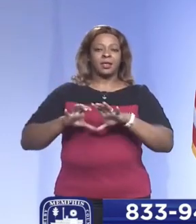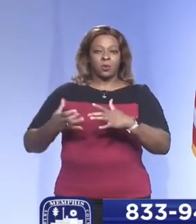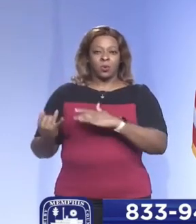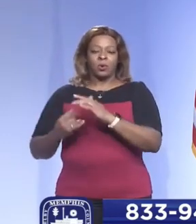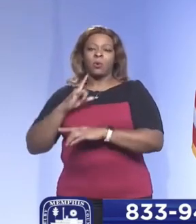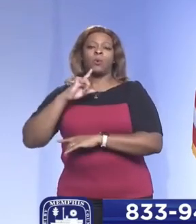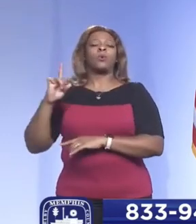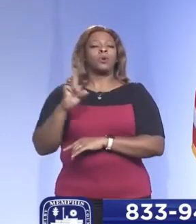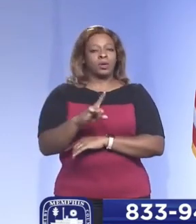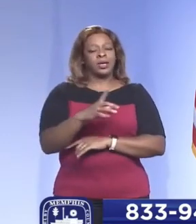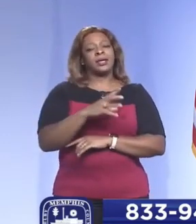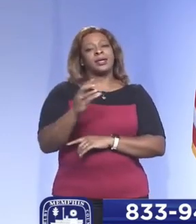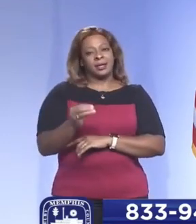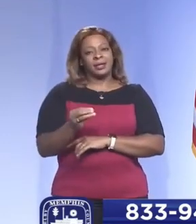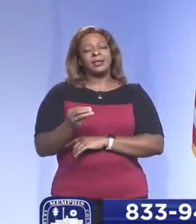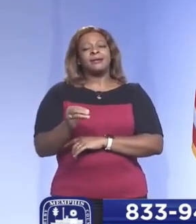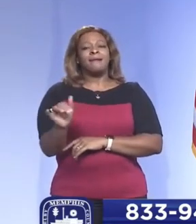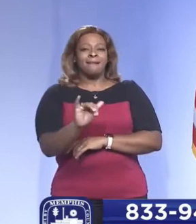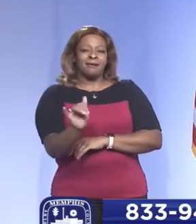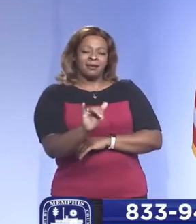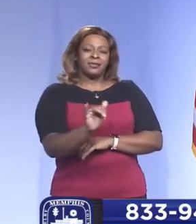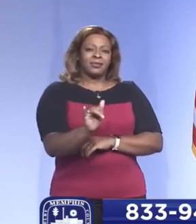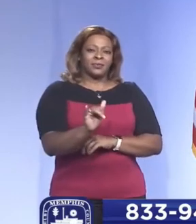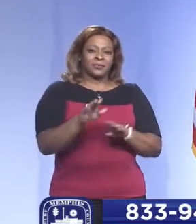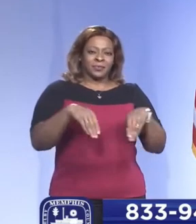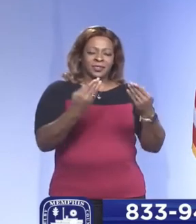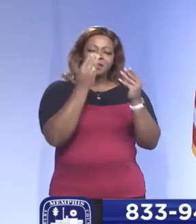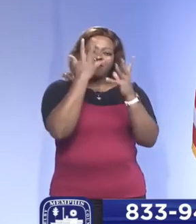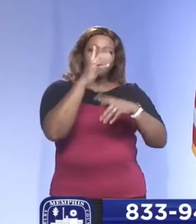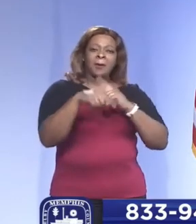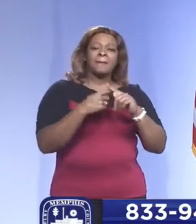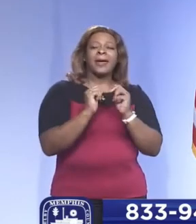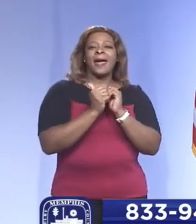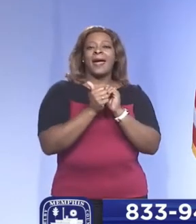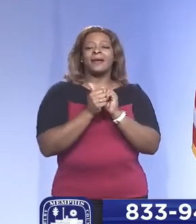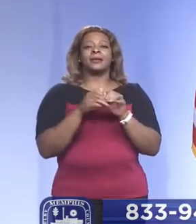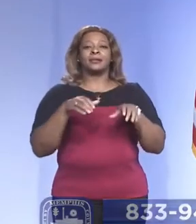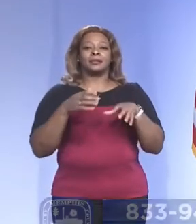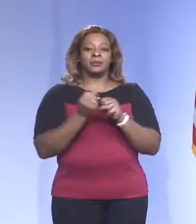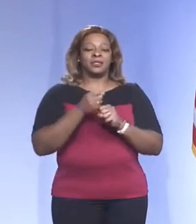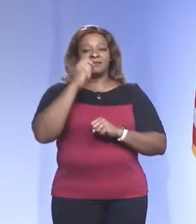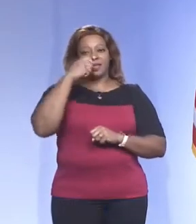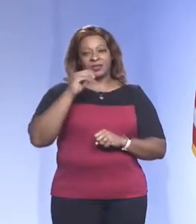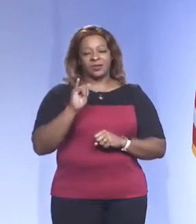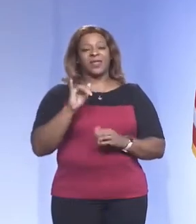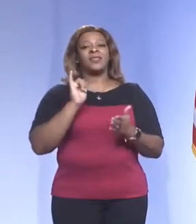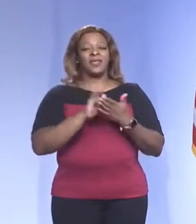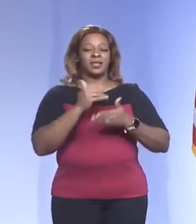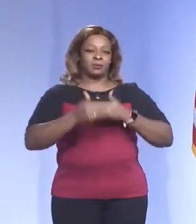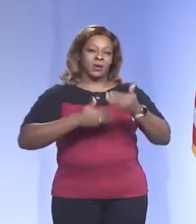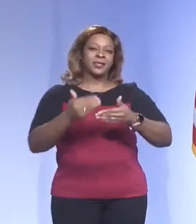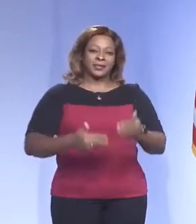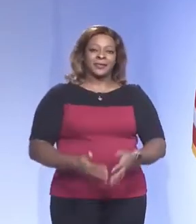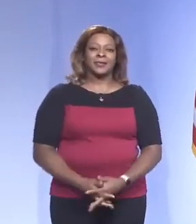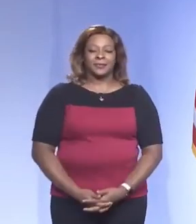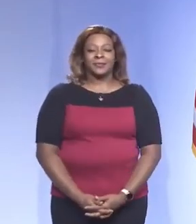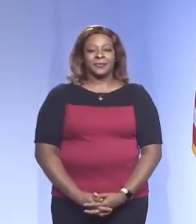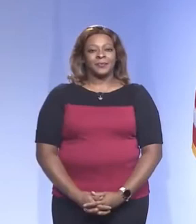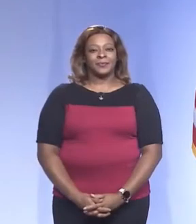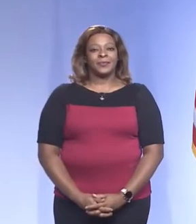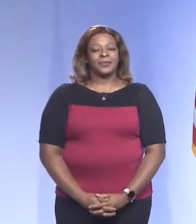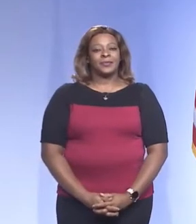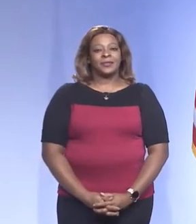orders and also be given information about how to seek testing. So that's the process.